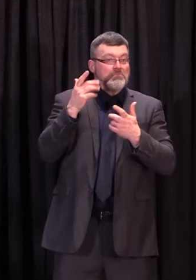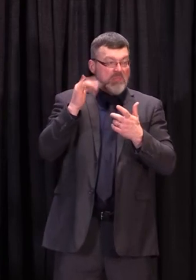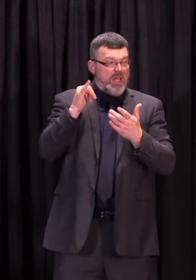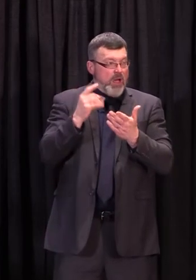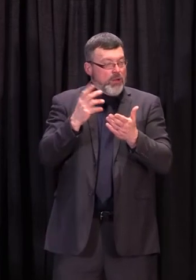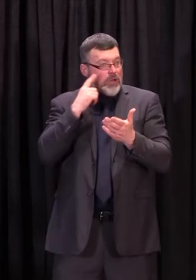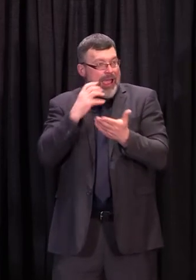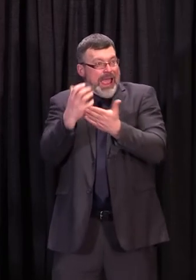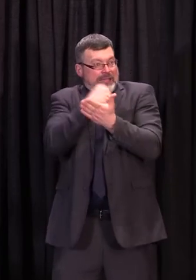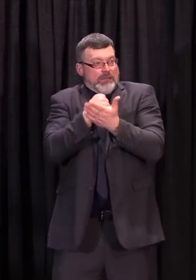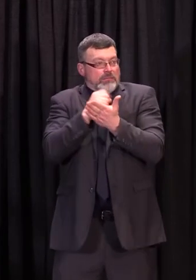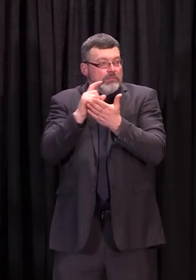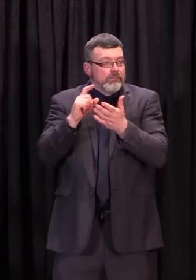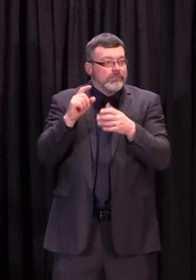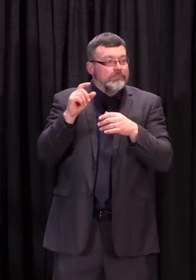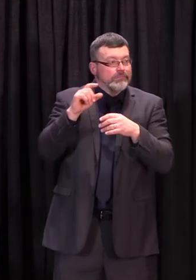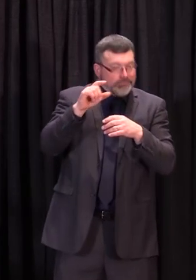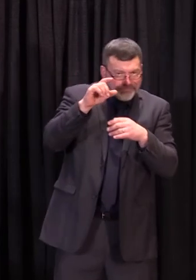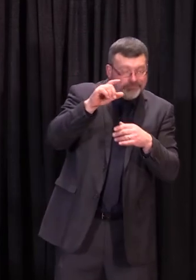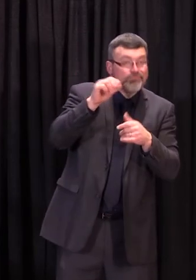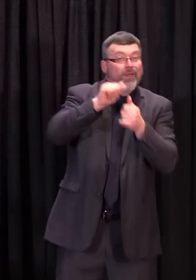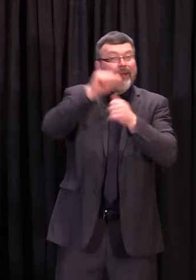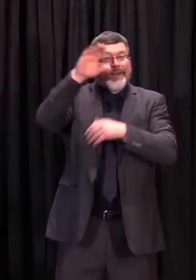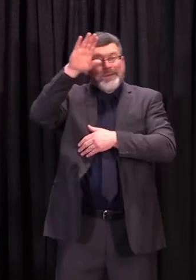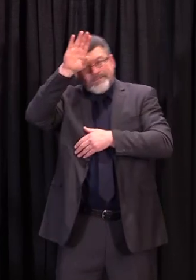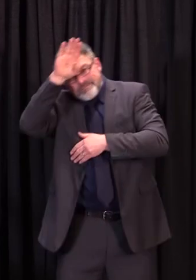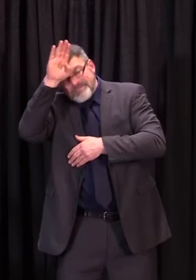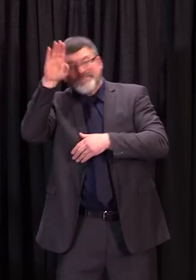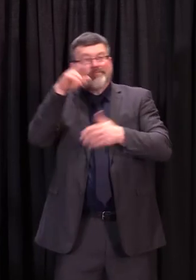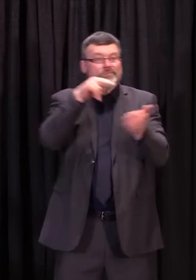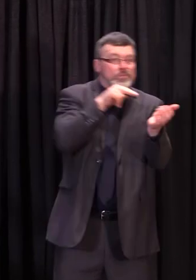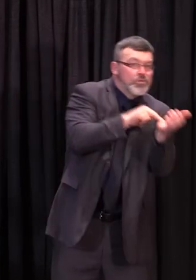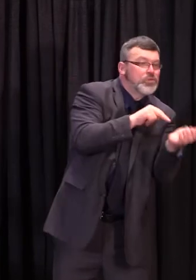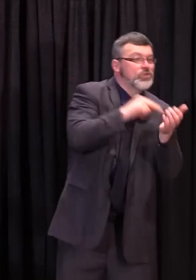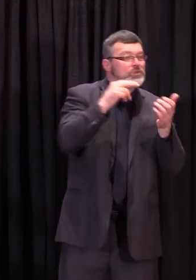LNAs, EMTs, line workers, and web programmers.